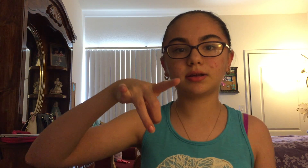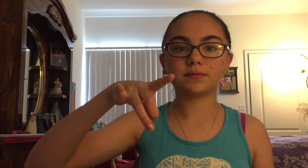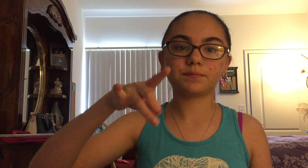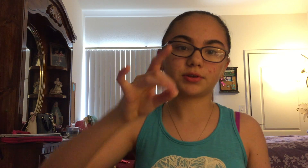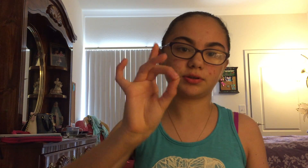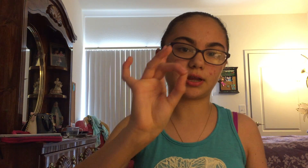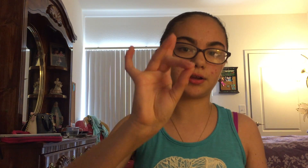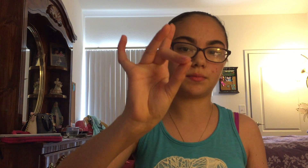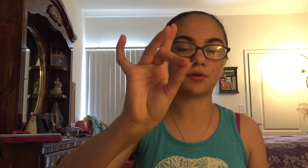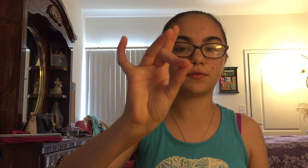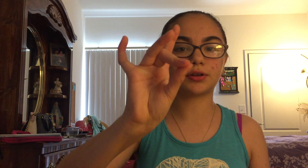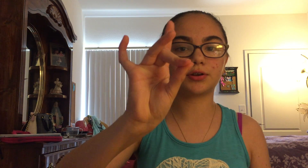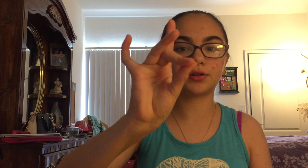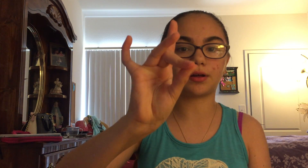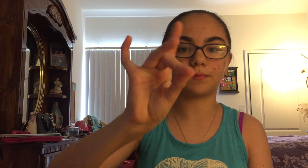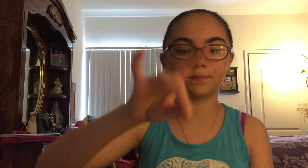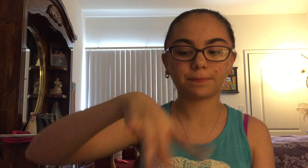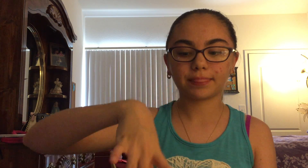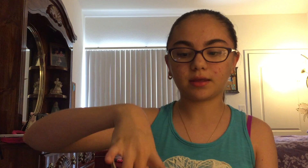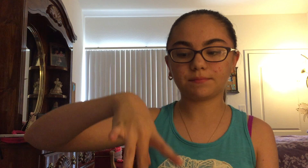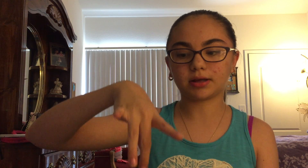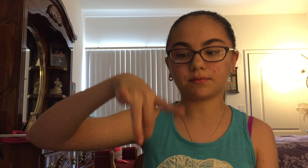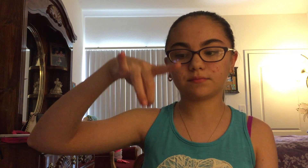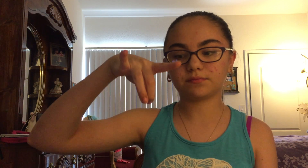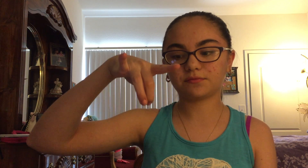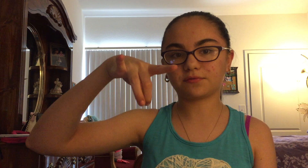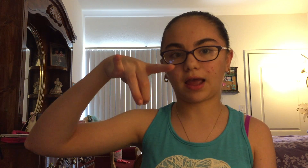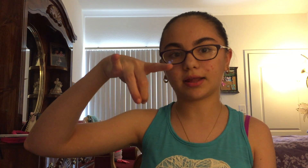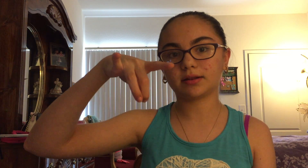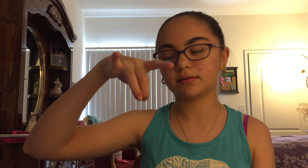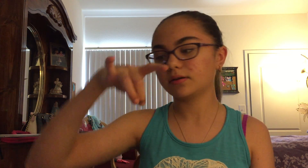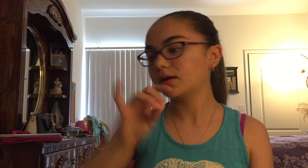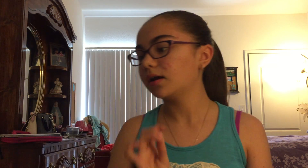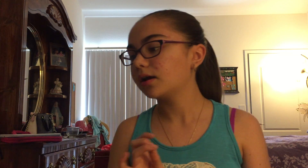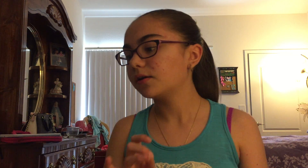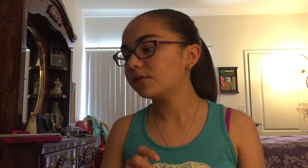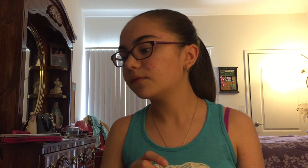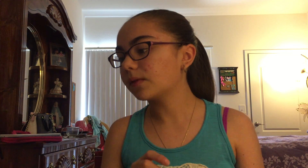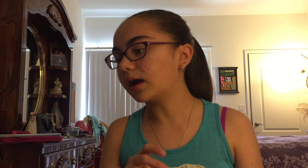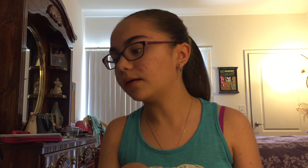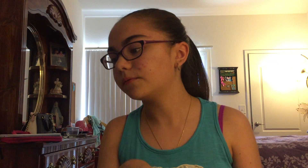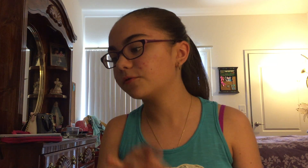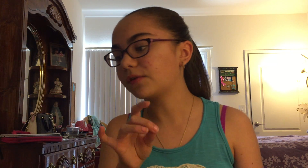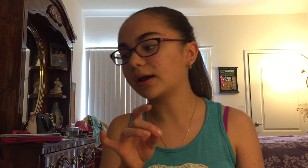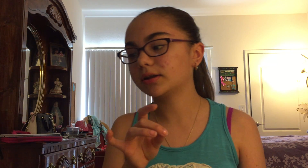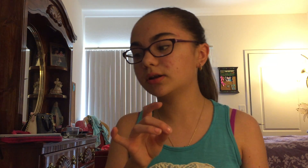so take your middle finger and your thumb pick up fine uh find